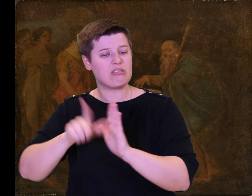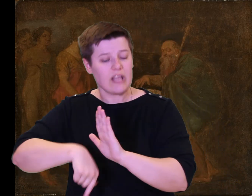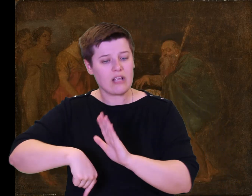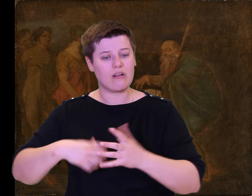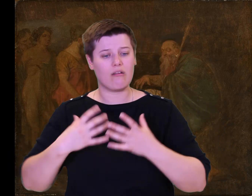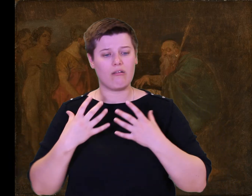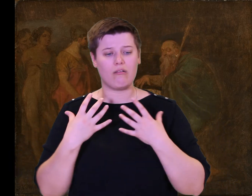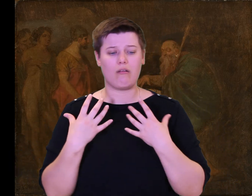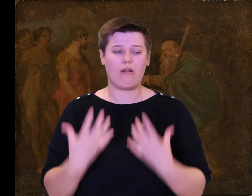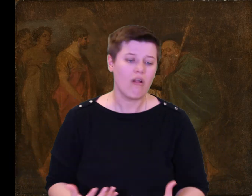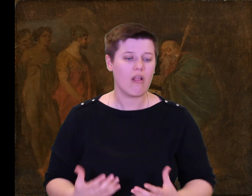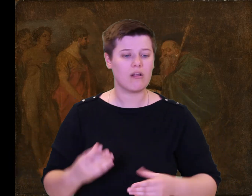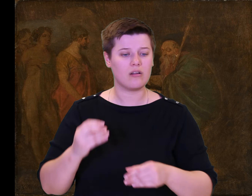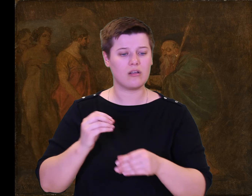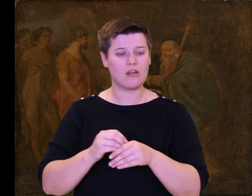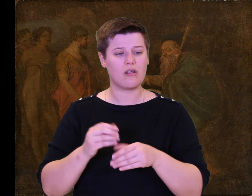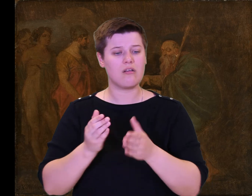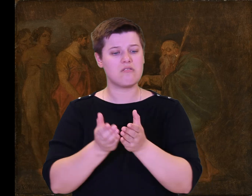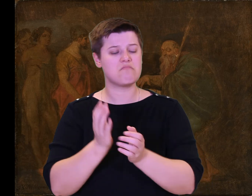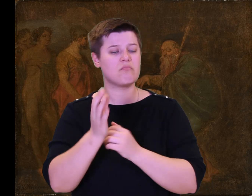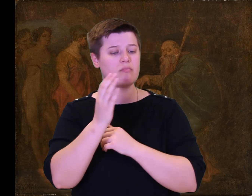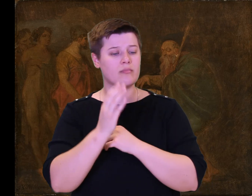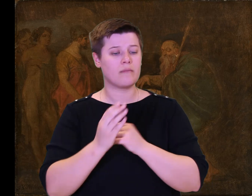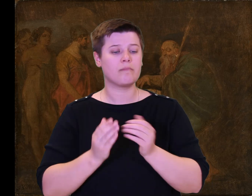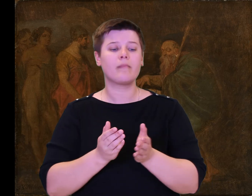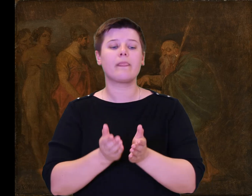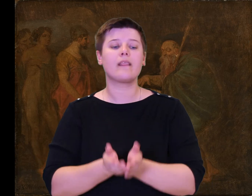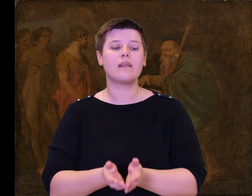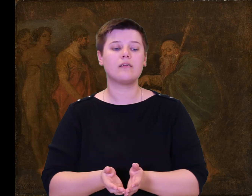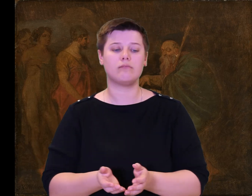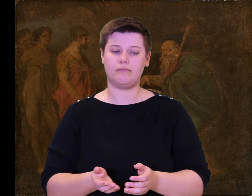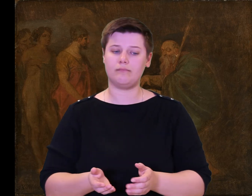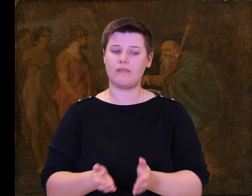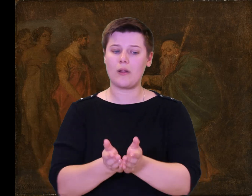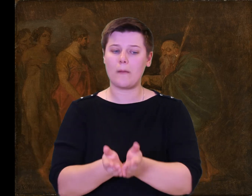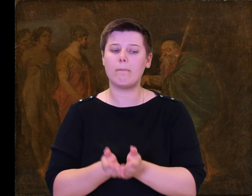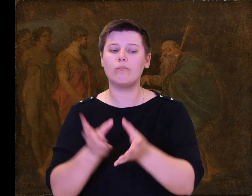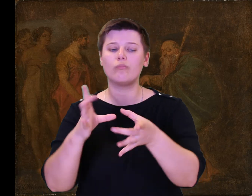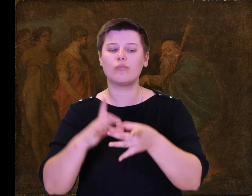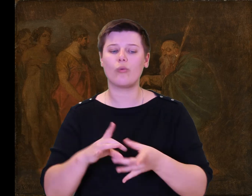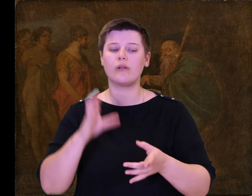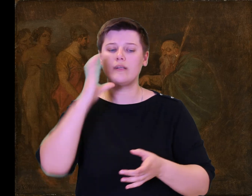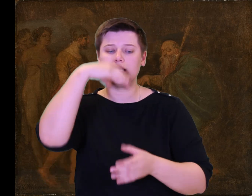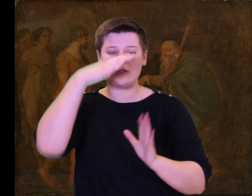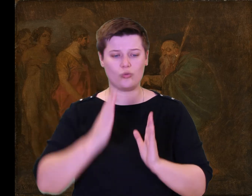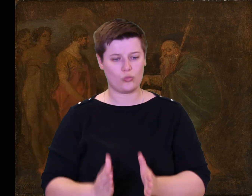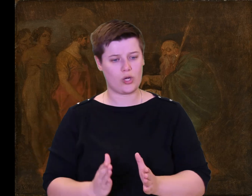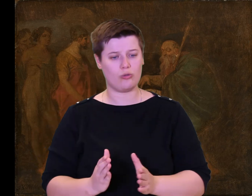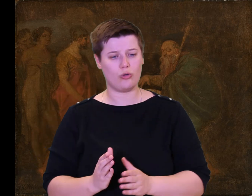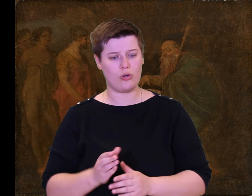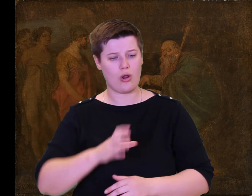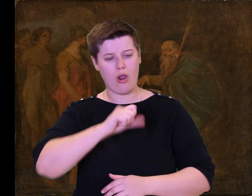You must suffer, but you can get home if you control your urges and your